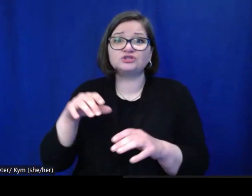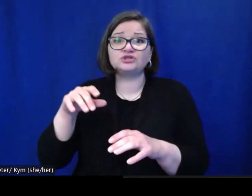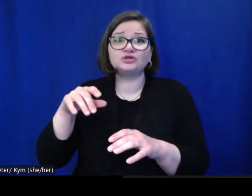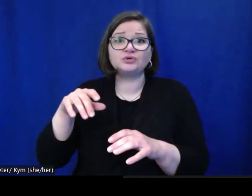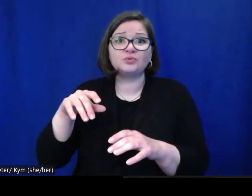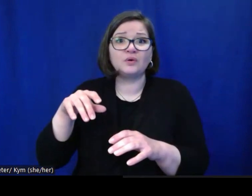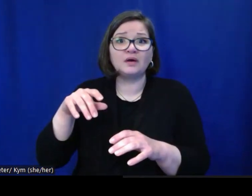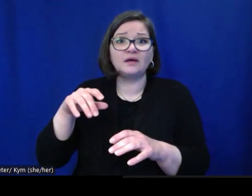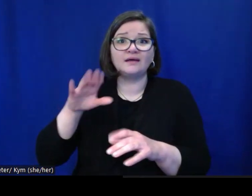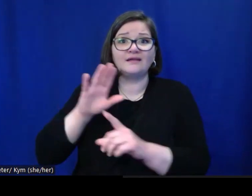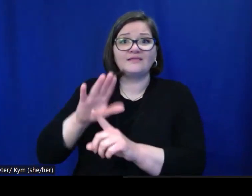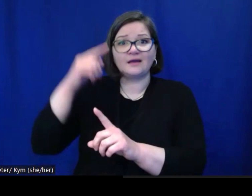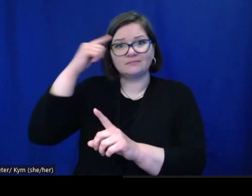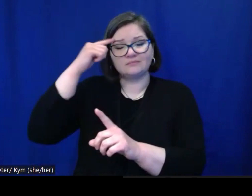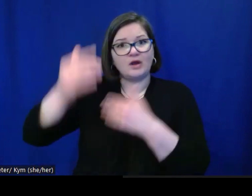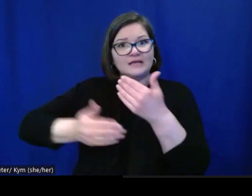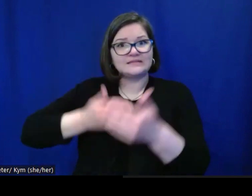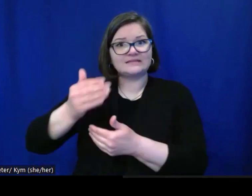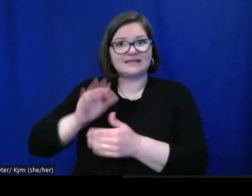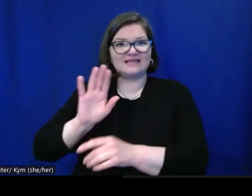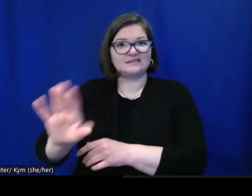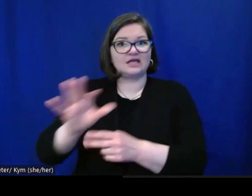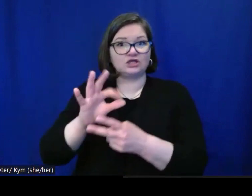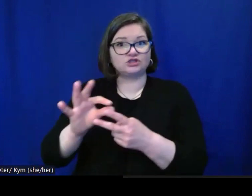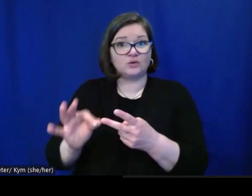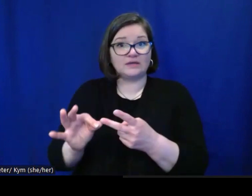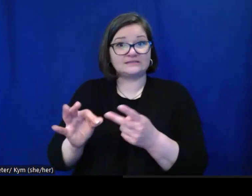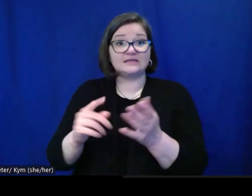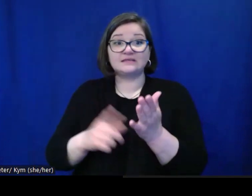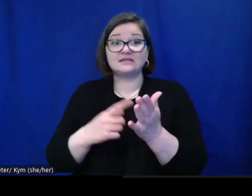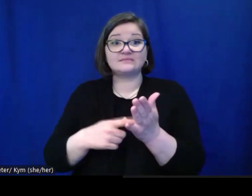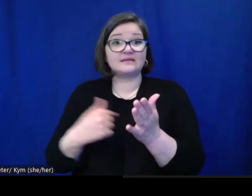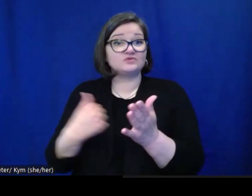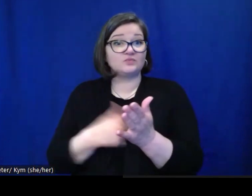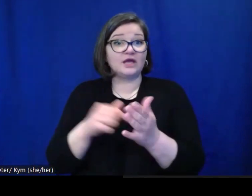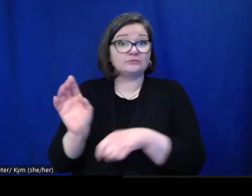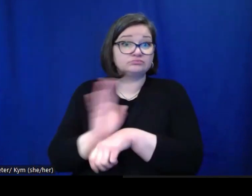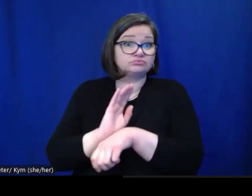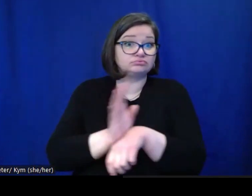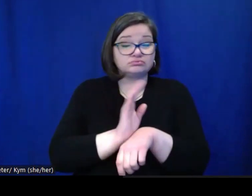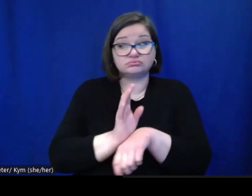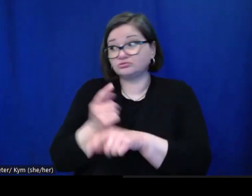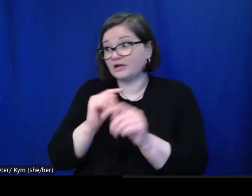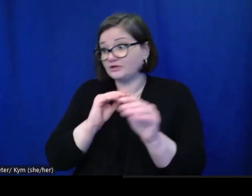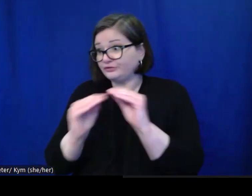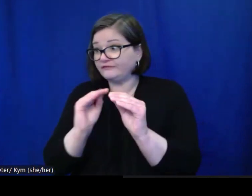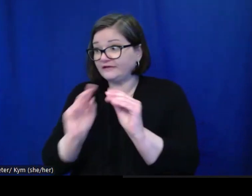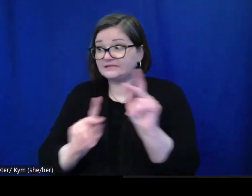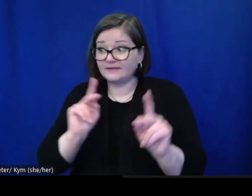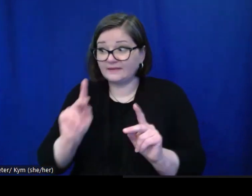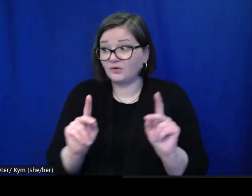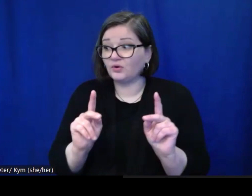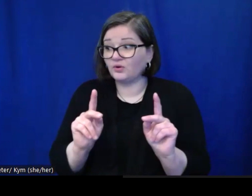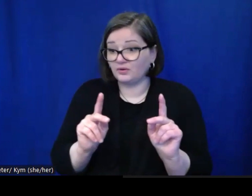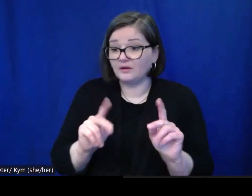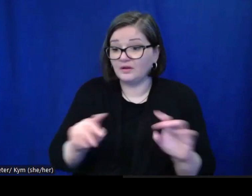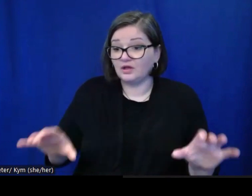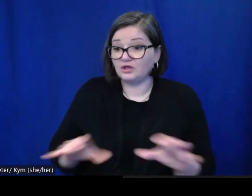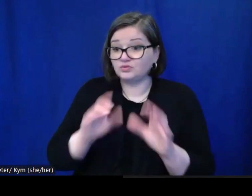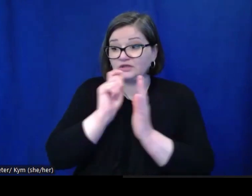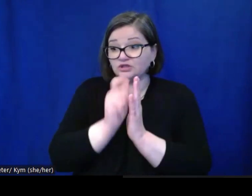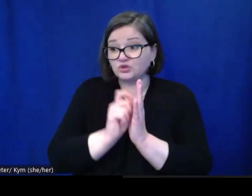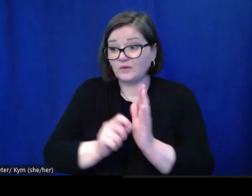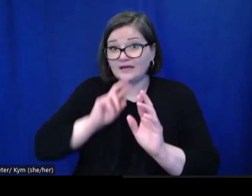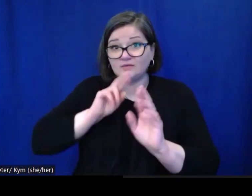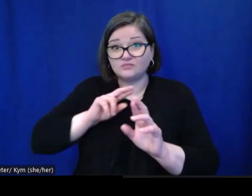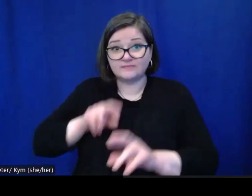choice. Sometimes we are so busy trying to fix people and doing our writing response